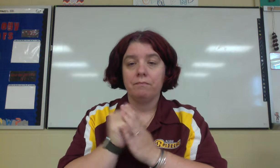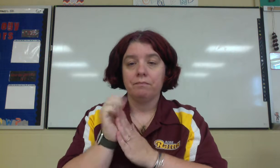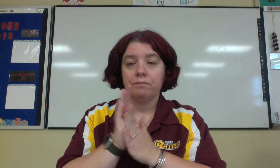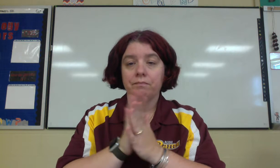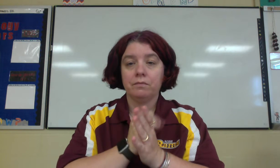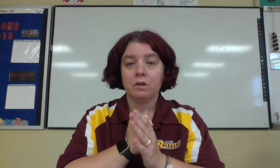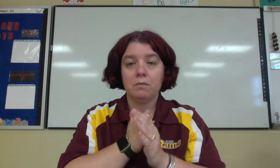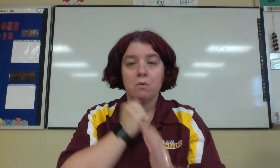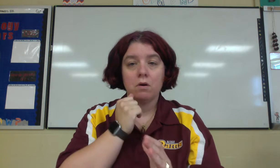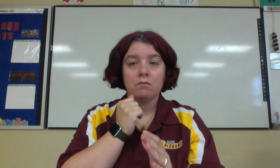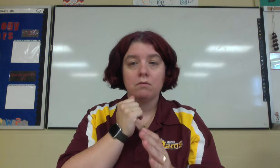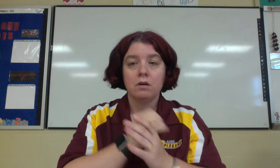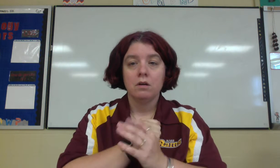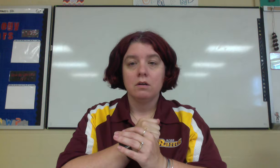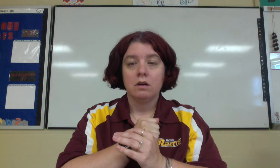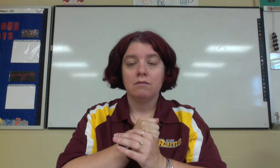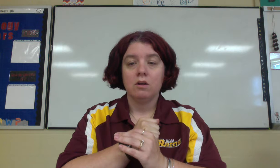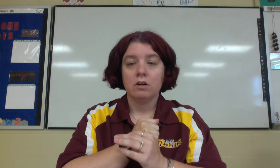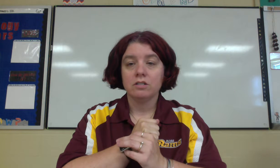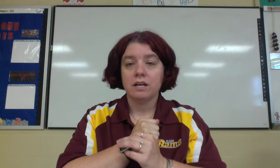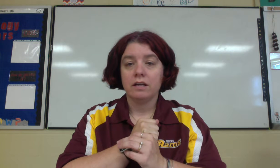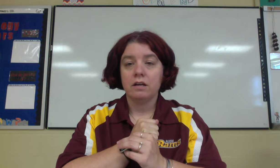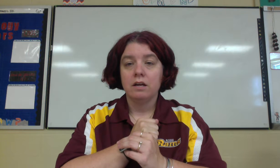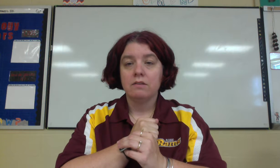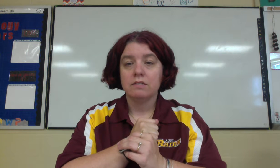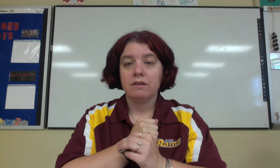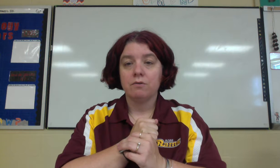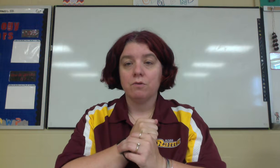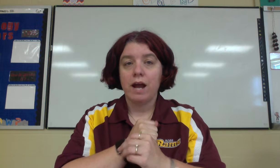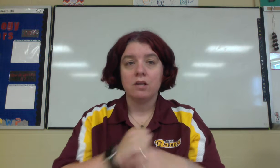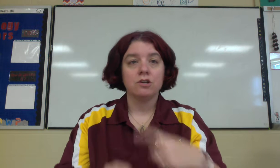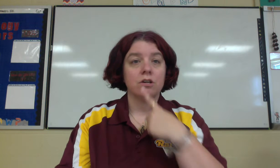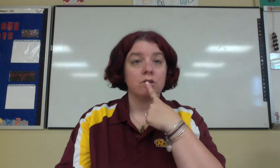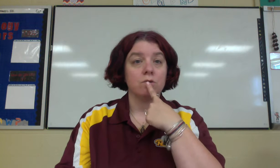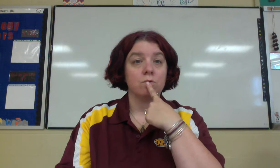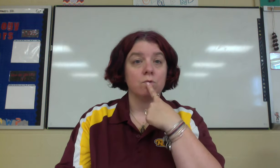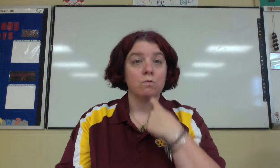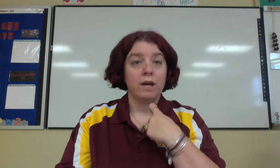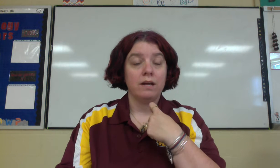little bit more of a longer sign the sign for rash you're going to do red